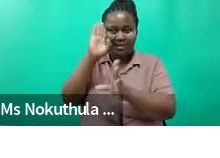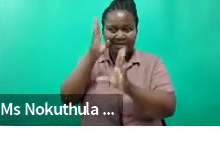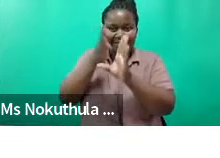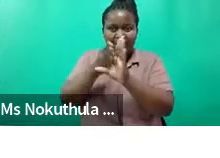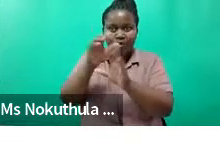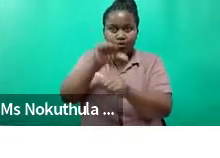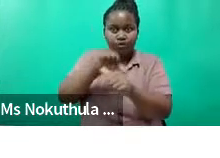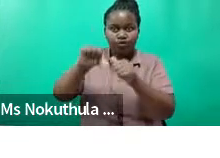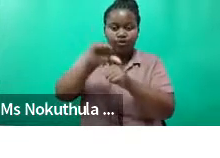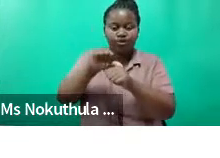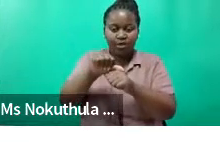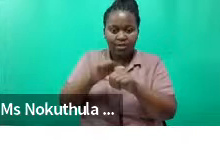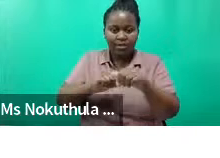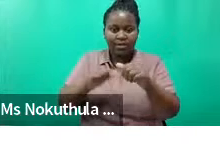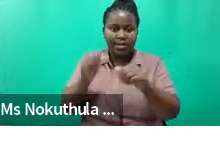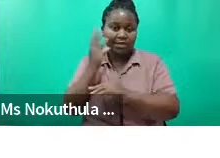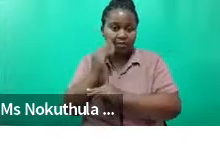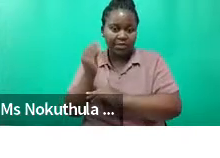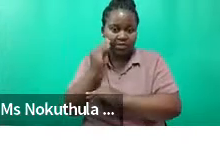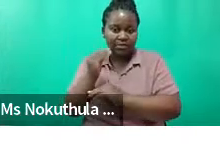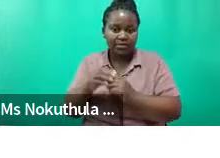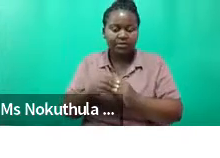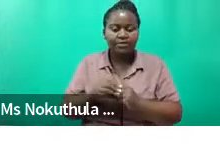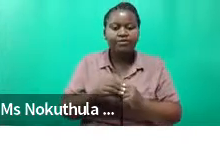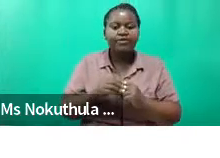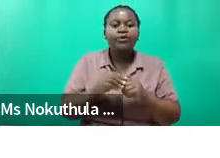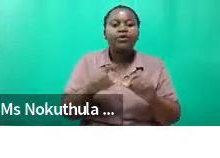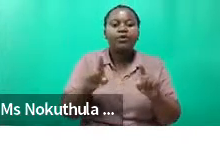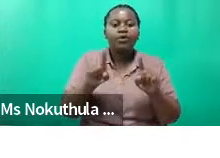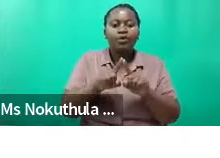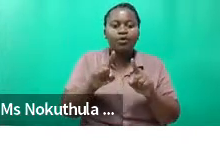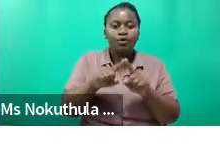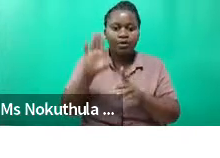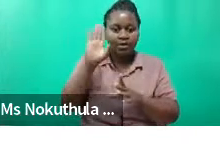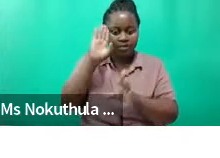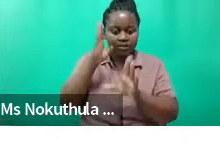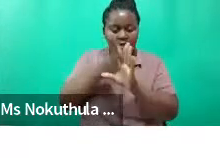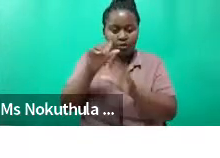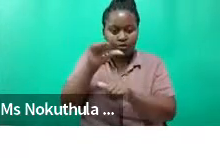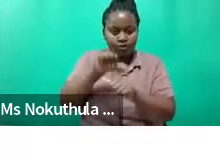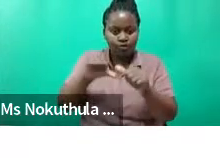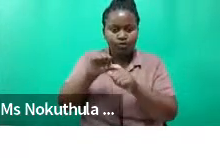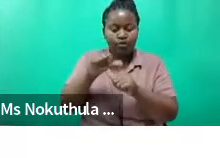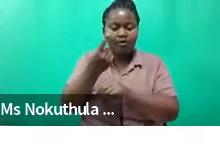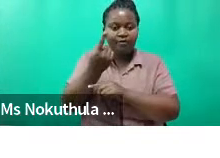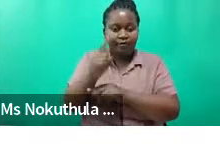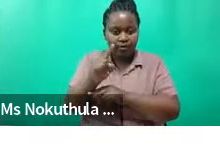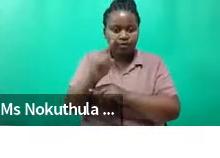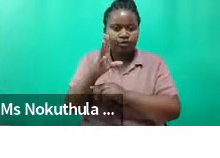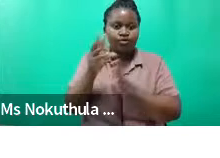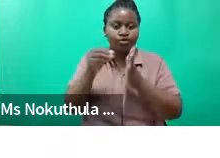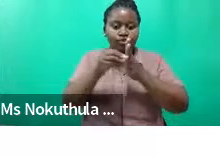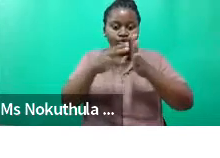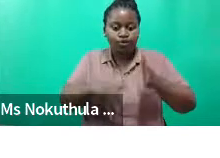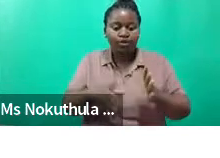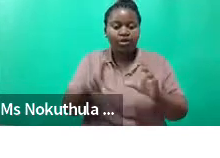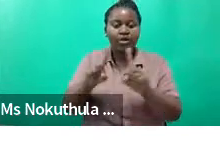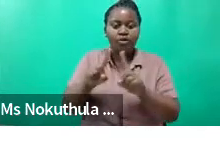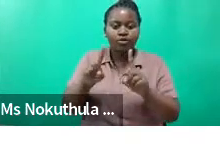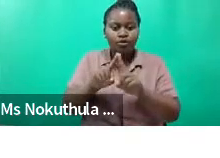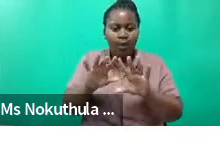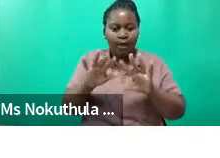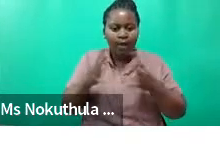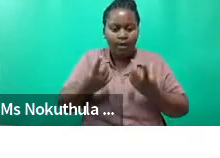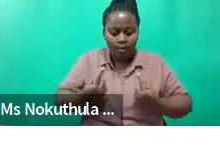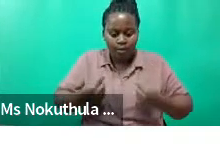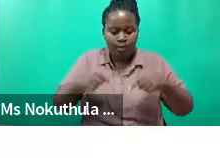what were the experiences, the psychosocial experiences of the student, as well as how do we go about